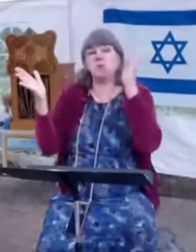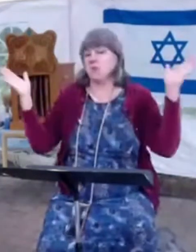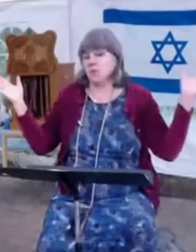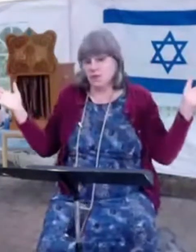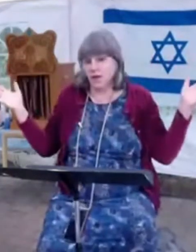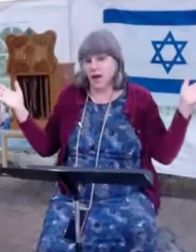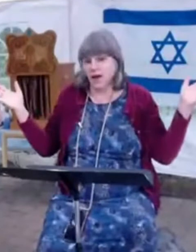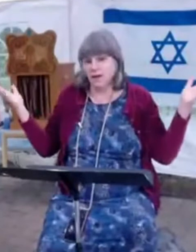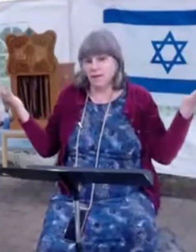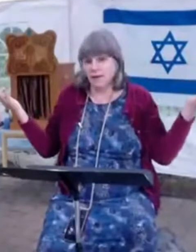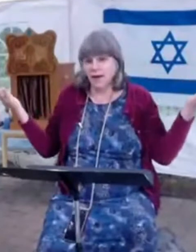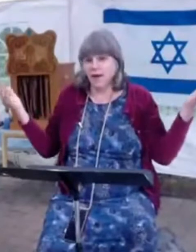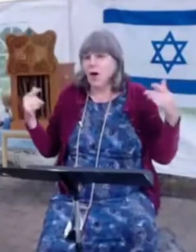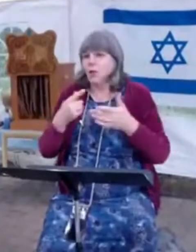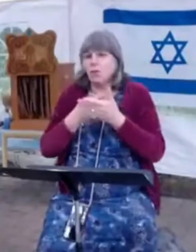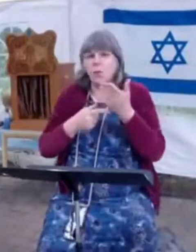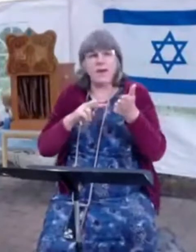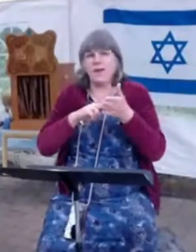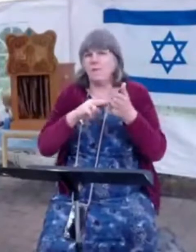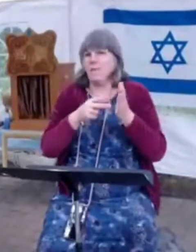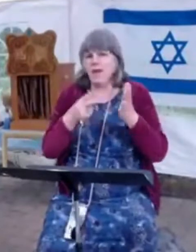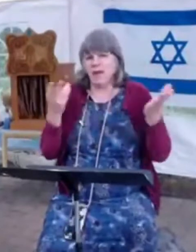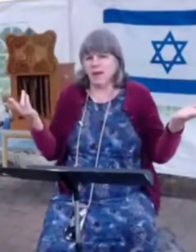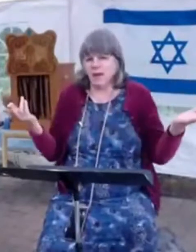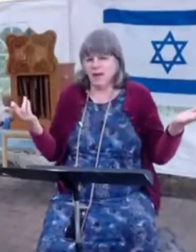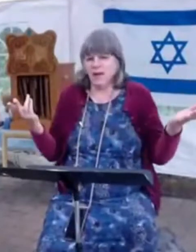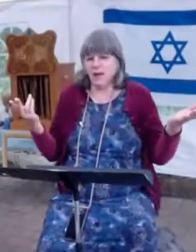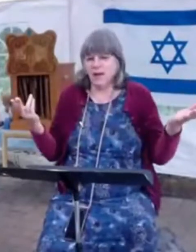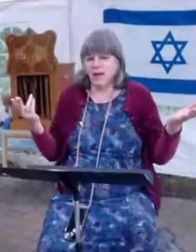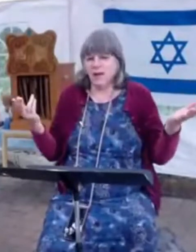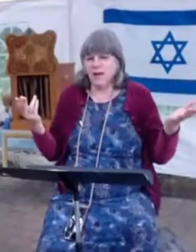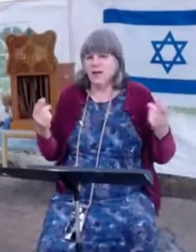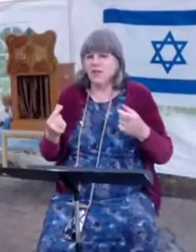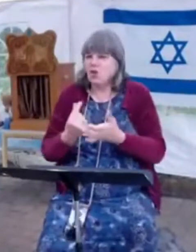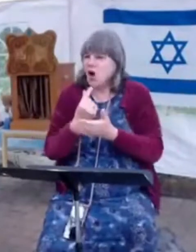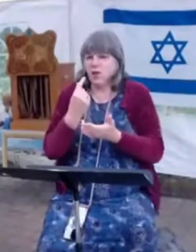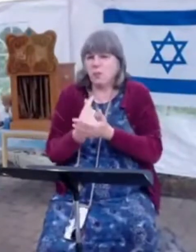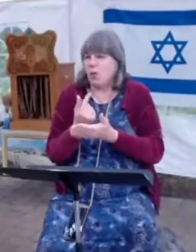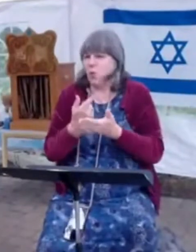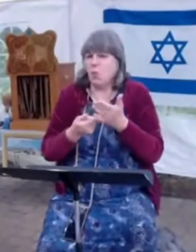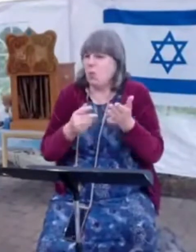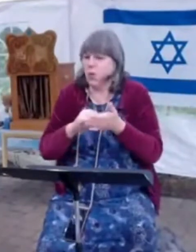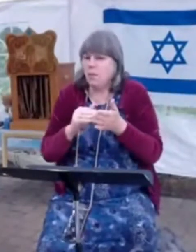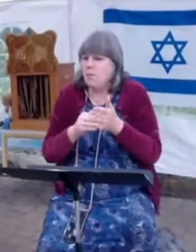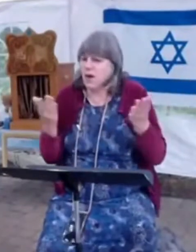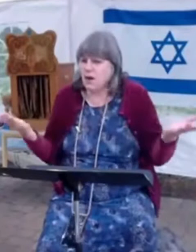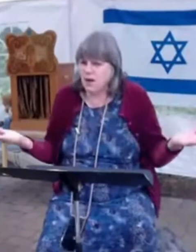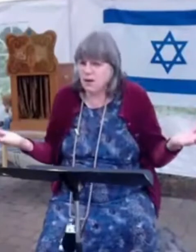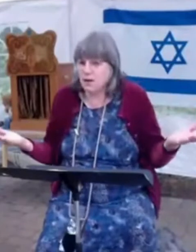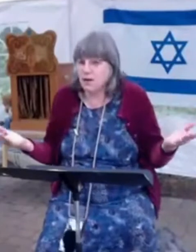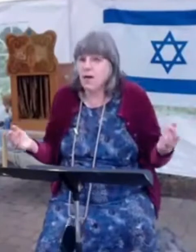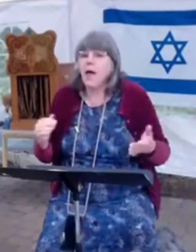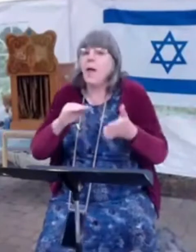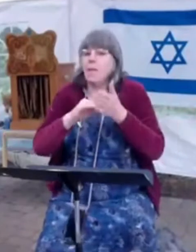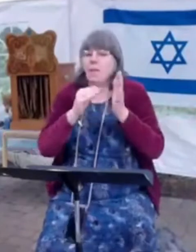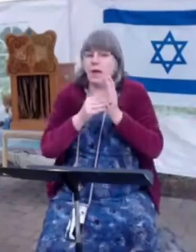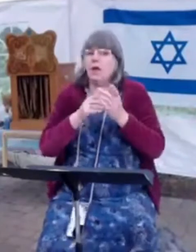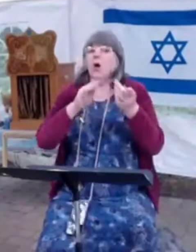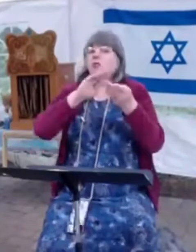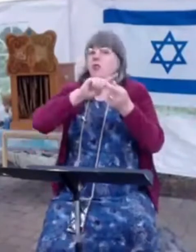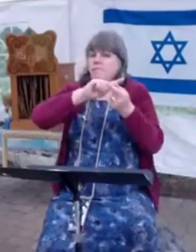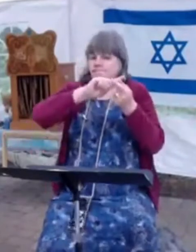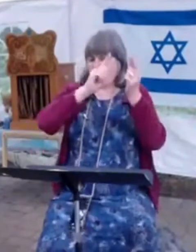the declaration to turn from our sinful ways because the kingdom of Hashem is at hand.